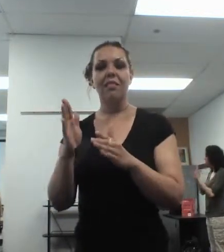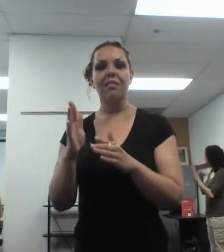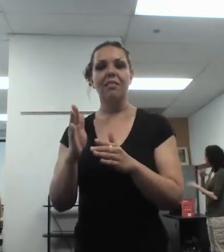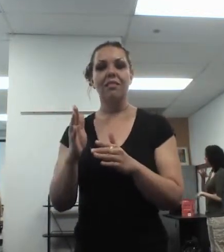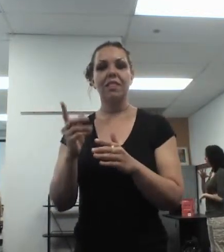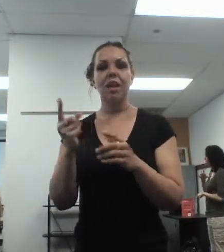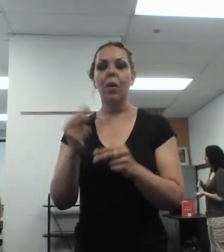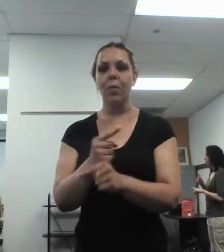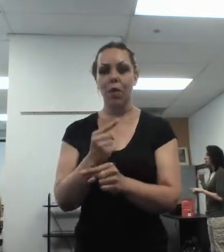from